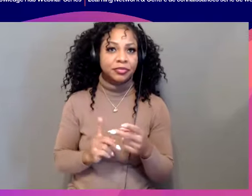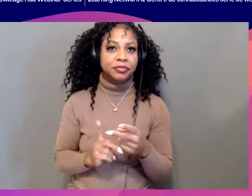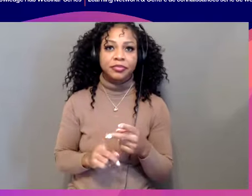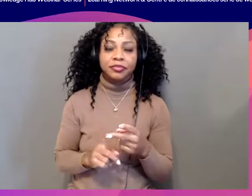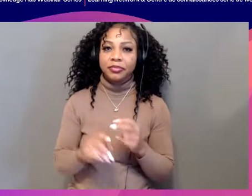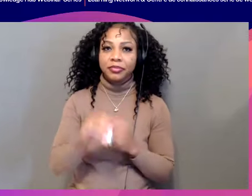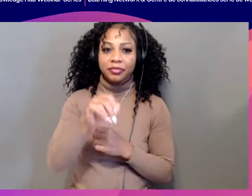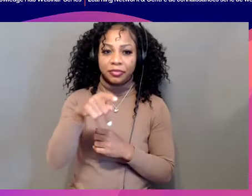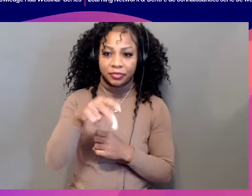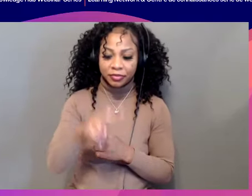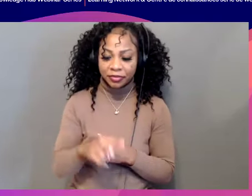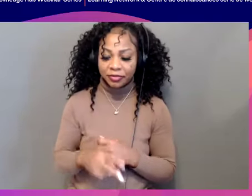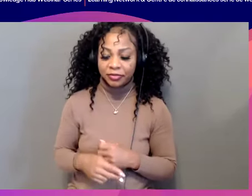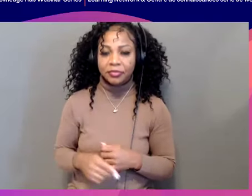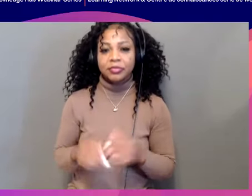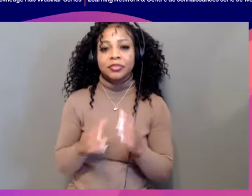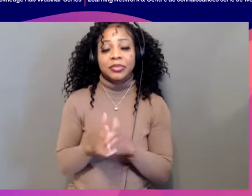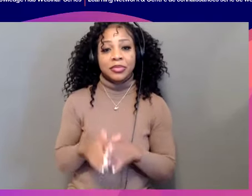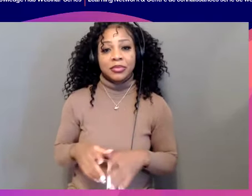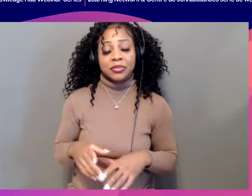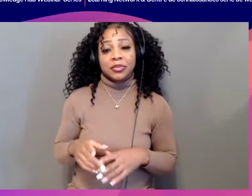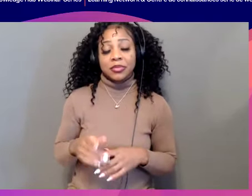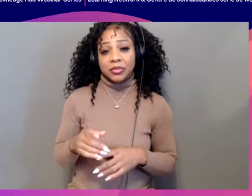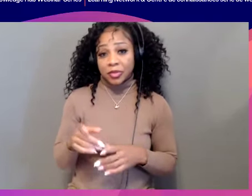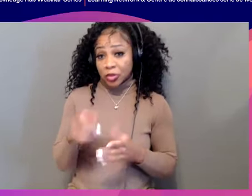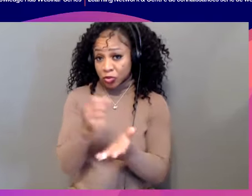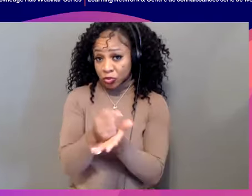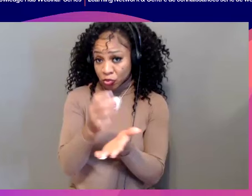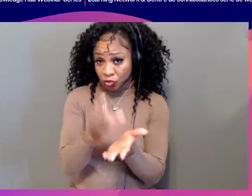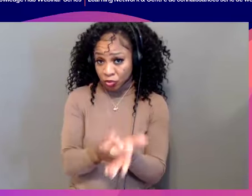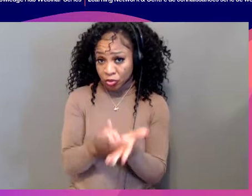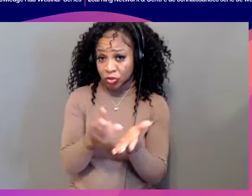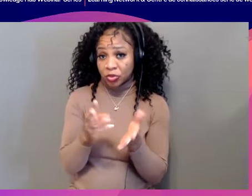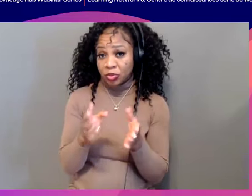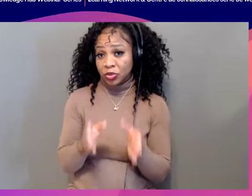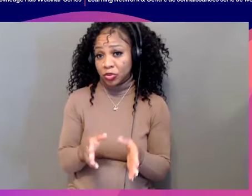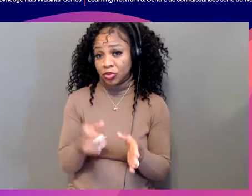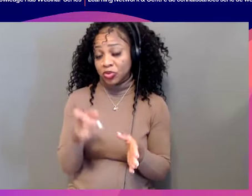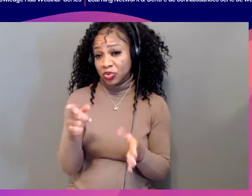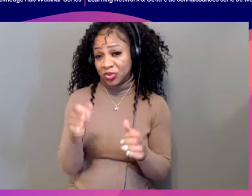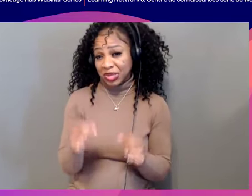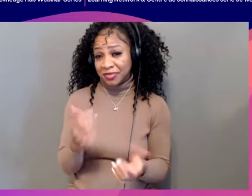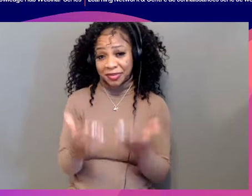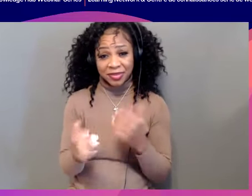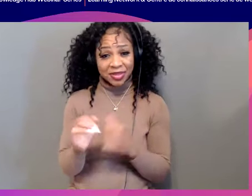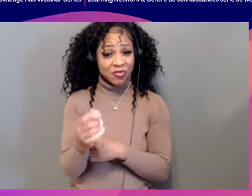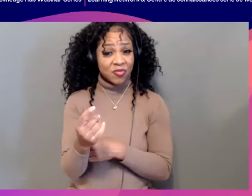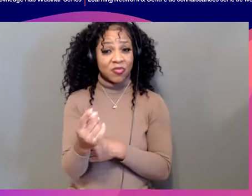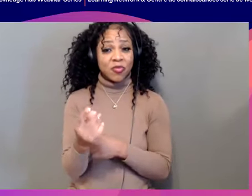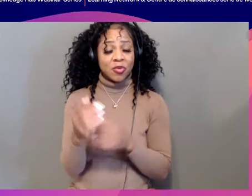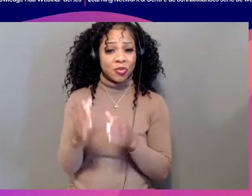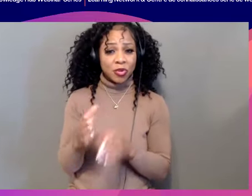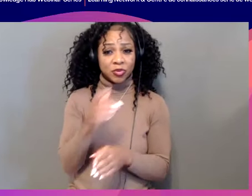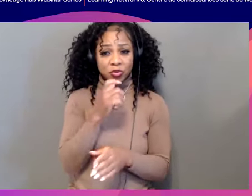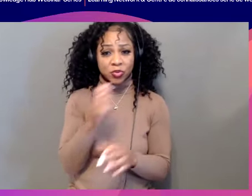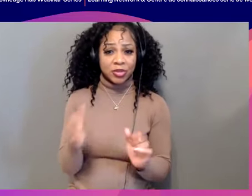and as somebody who's a social worker, you can be that, maybe even that one person, right? Like there's